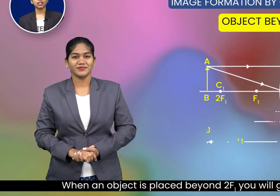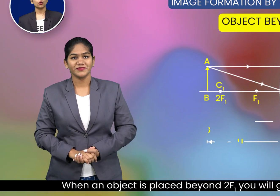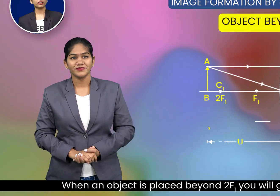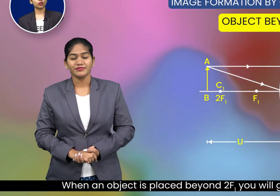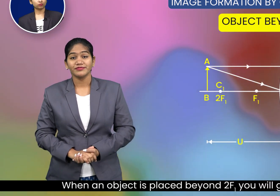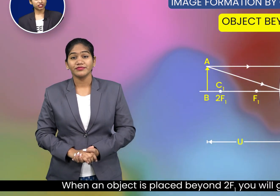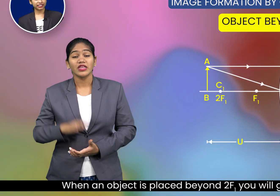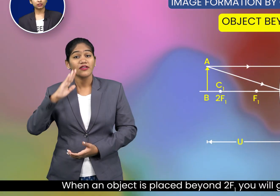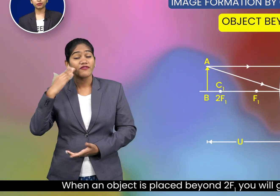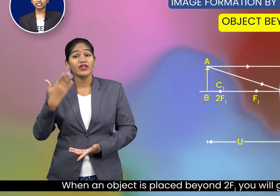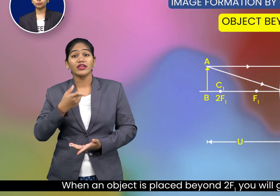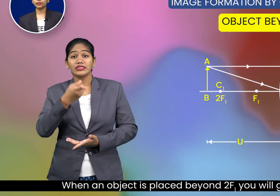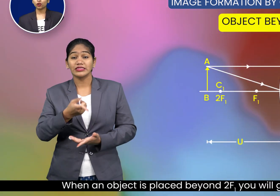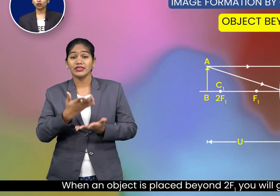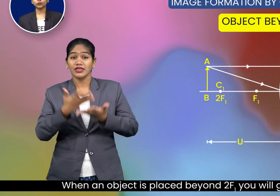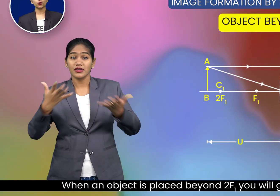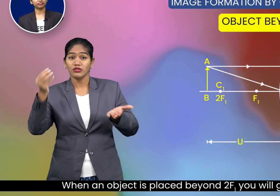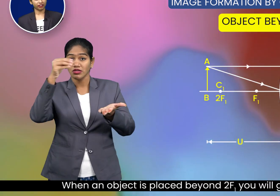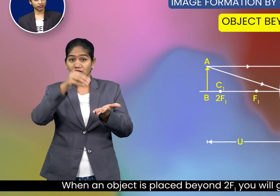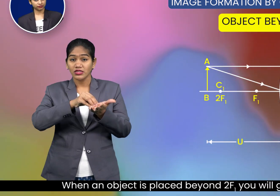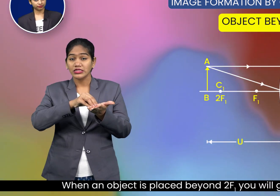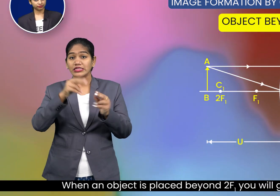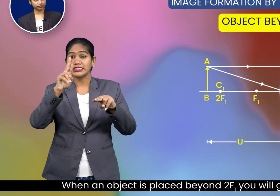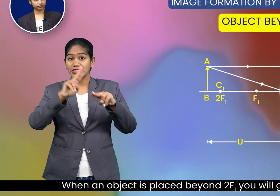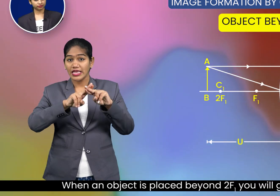When an object is placed beyond 2f1,